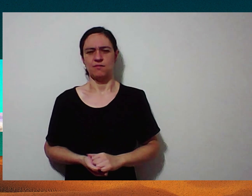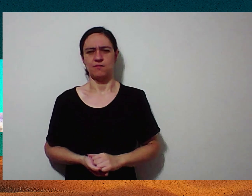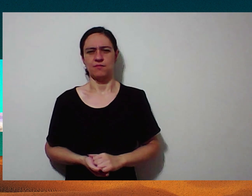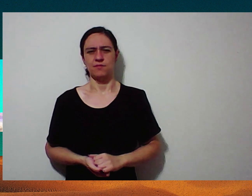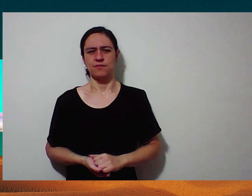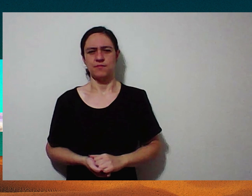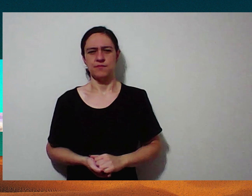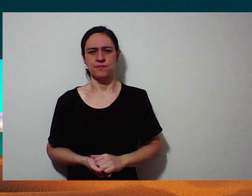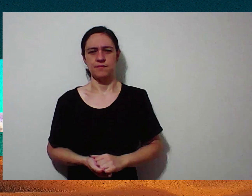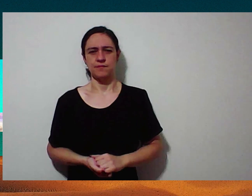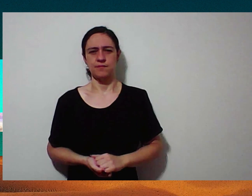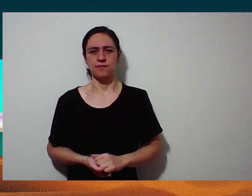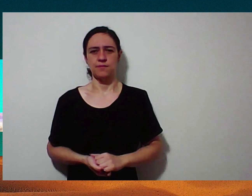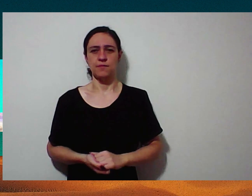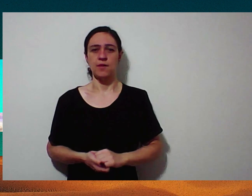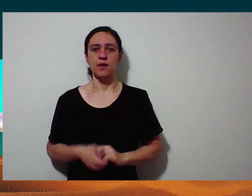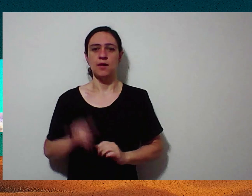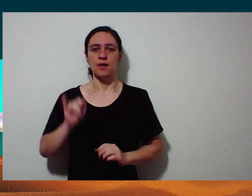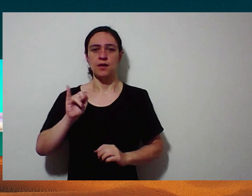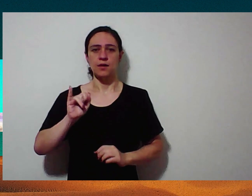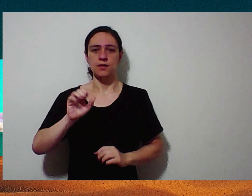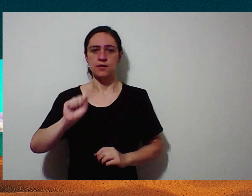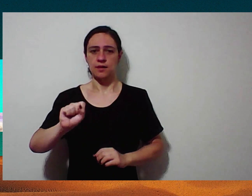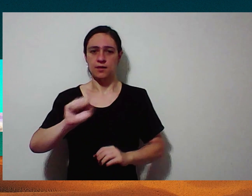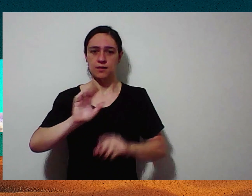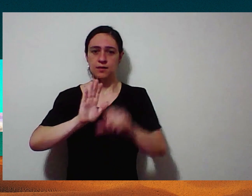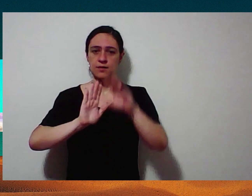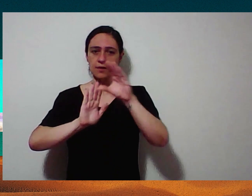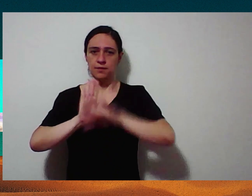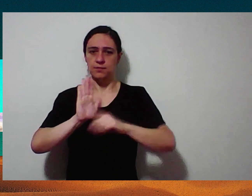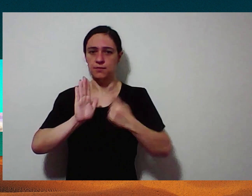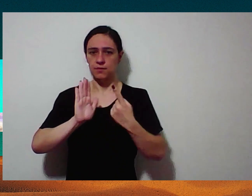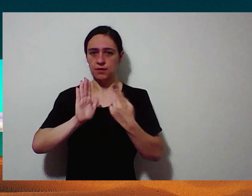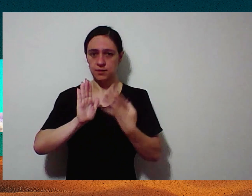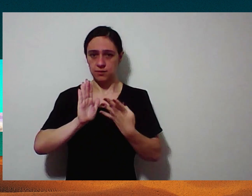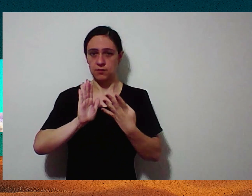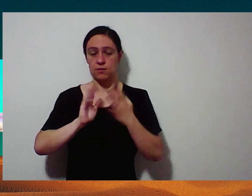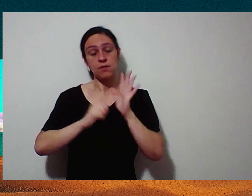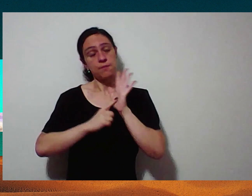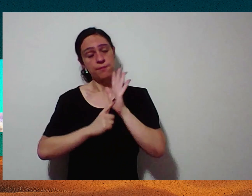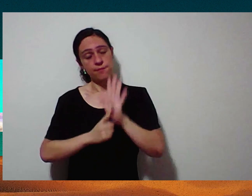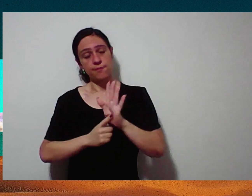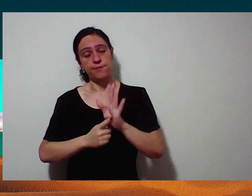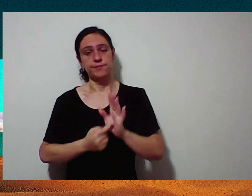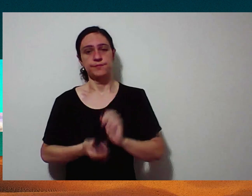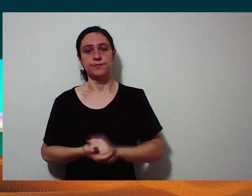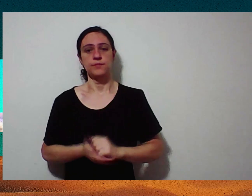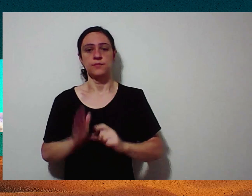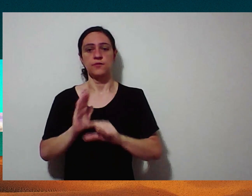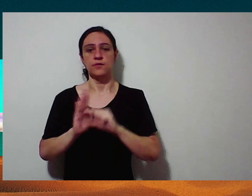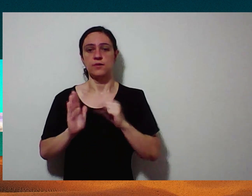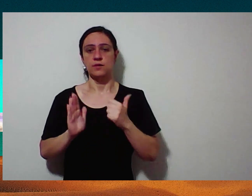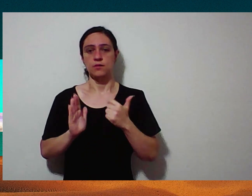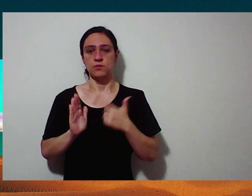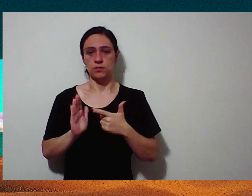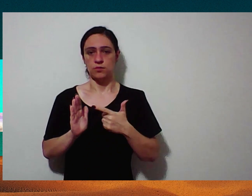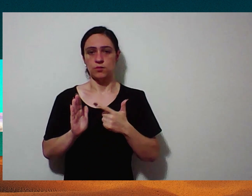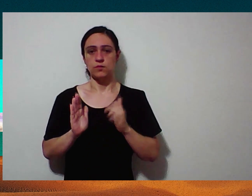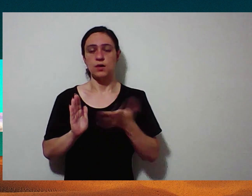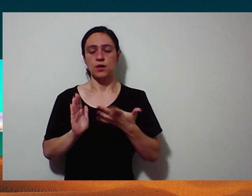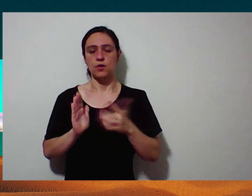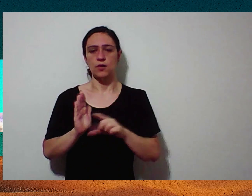em Isaías 14, então. So take a look at Isaiah 14. Versículo 12, já li. Versículo 13 diz assim: